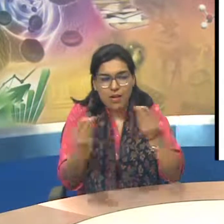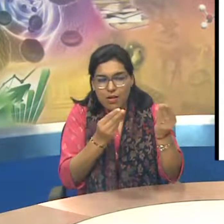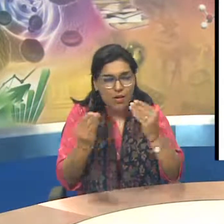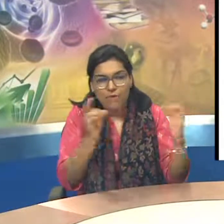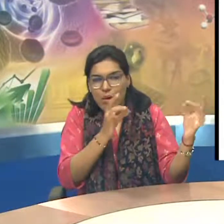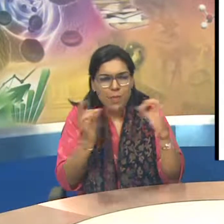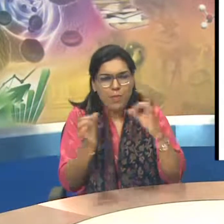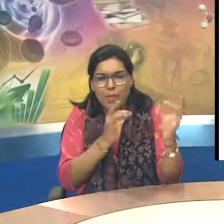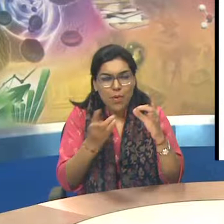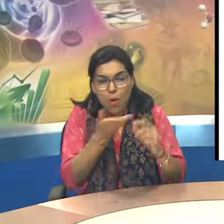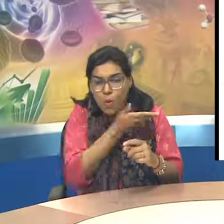communication.